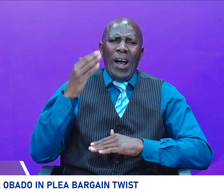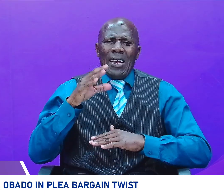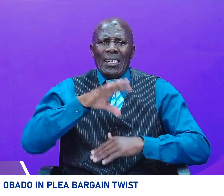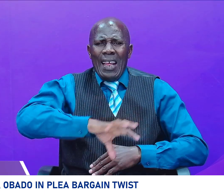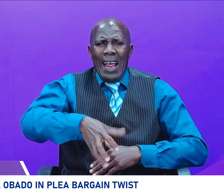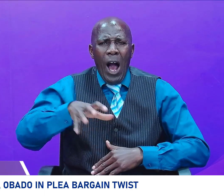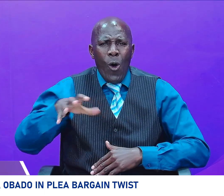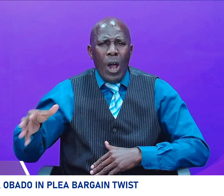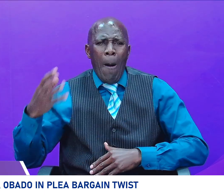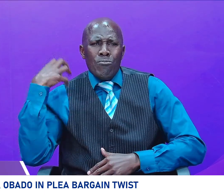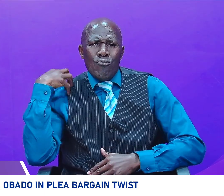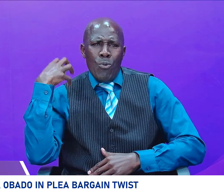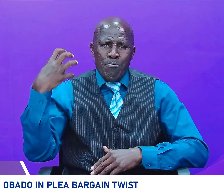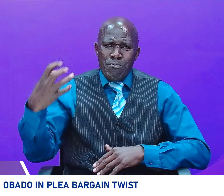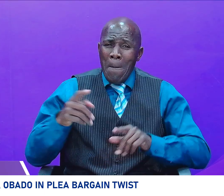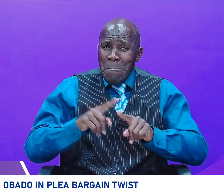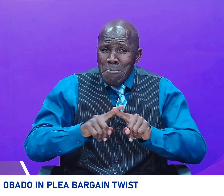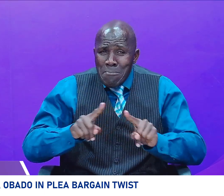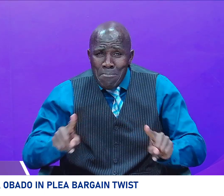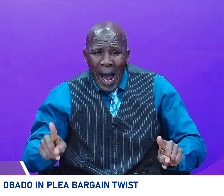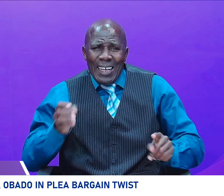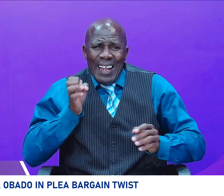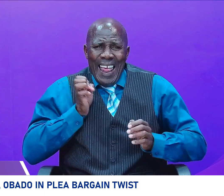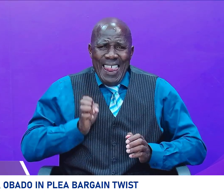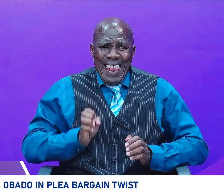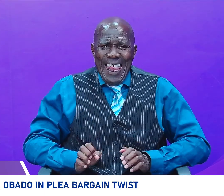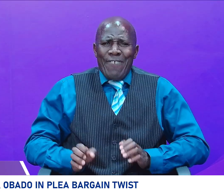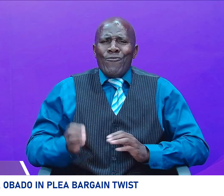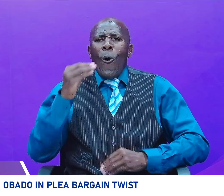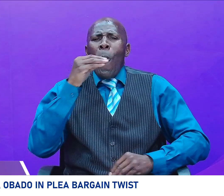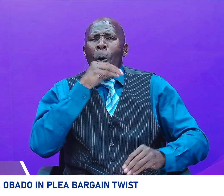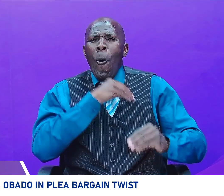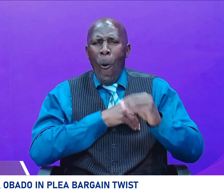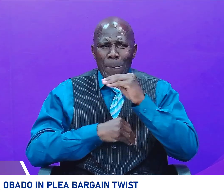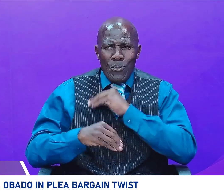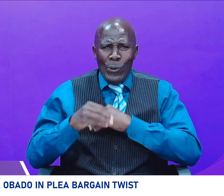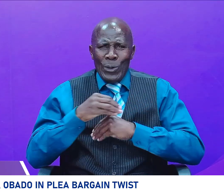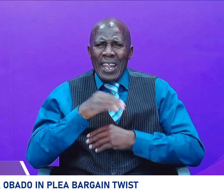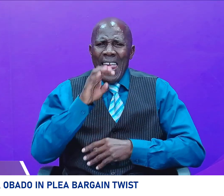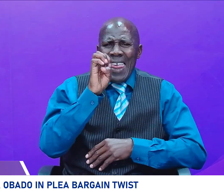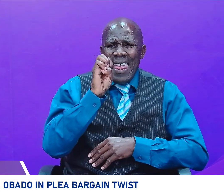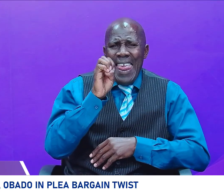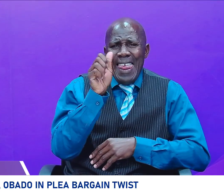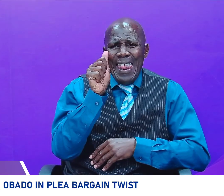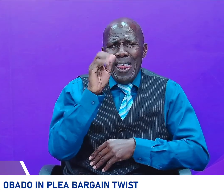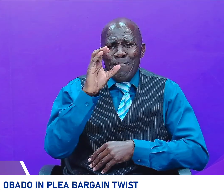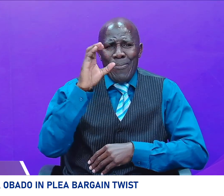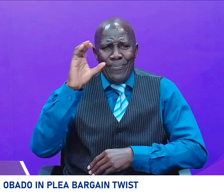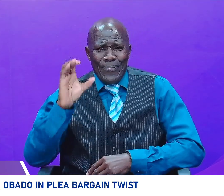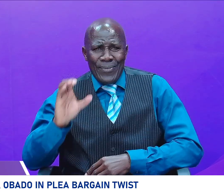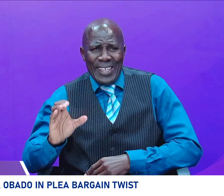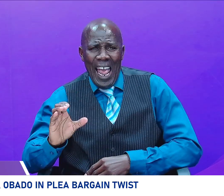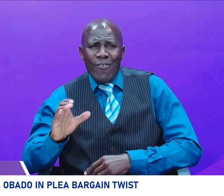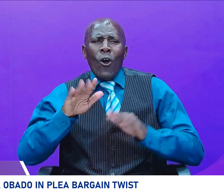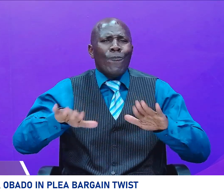However, the Ethics and Anti-Corruption Commission informed the court that it had not